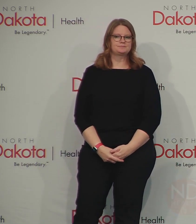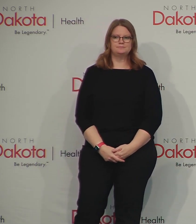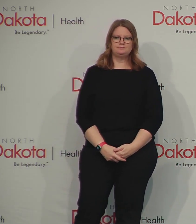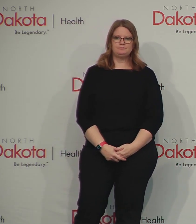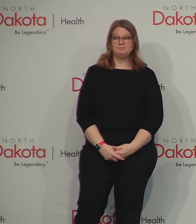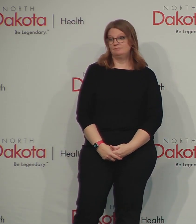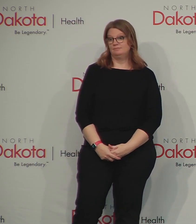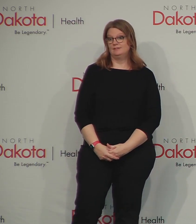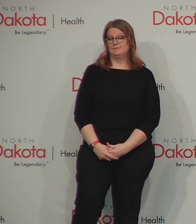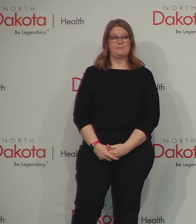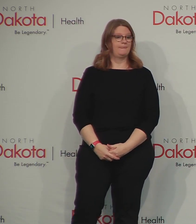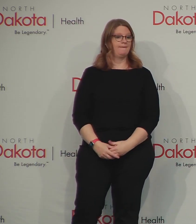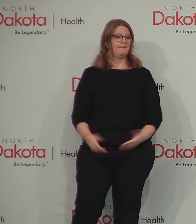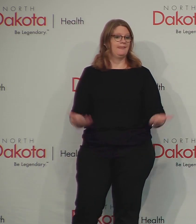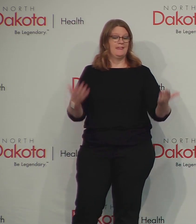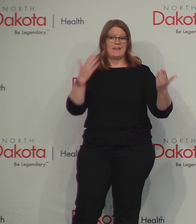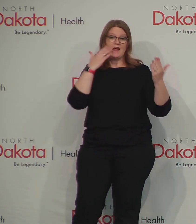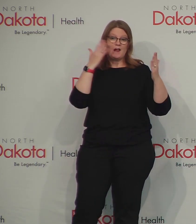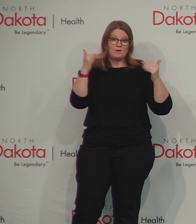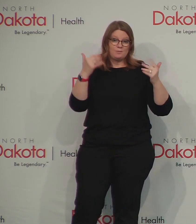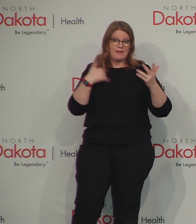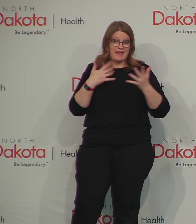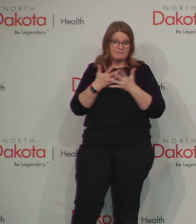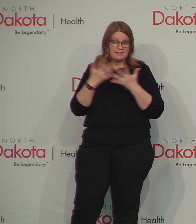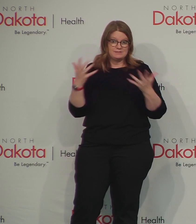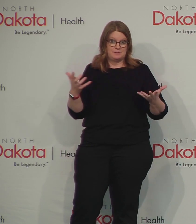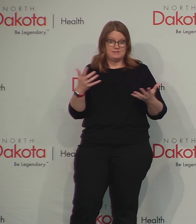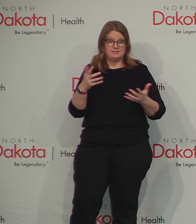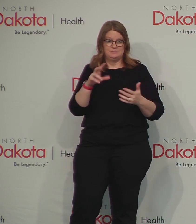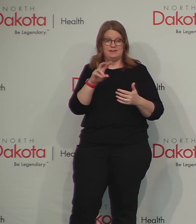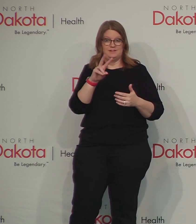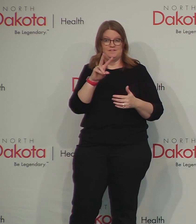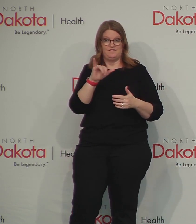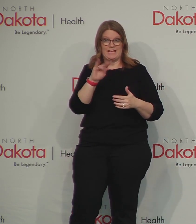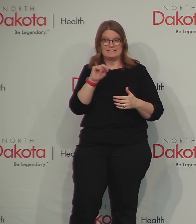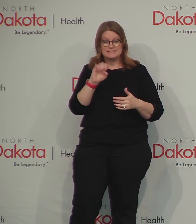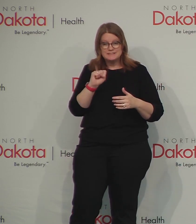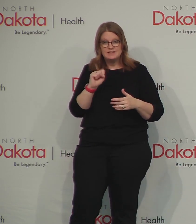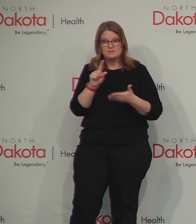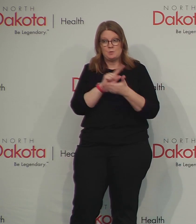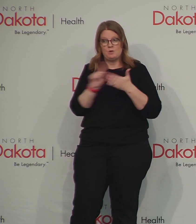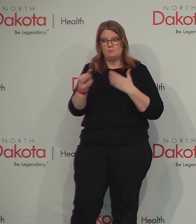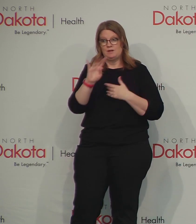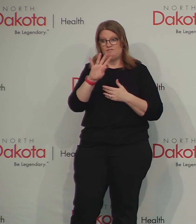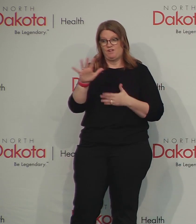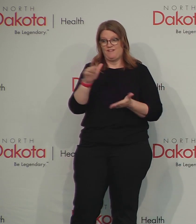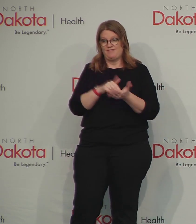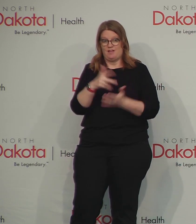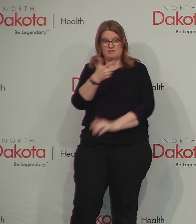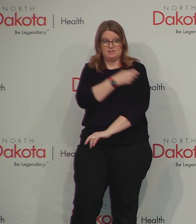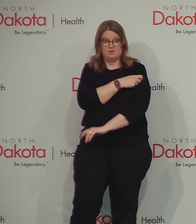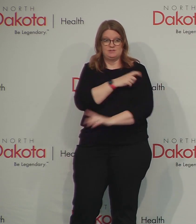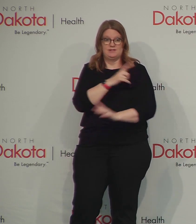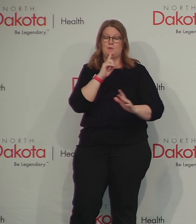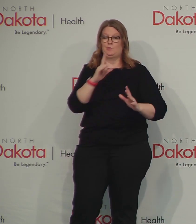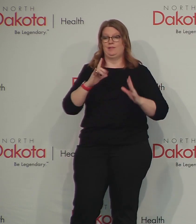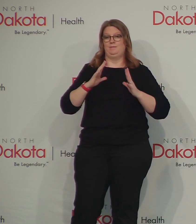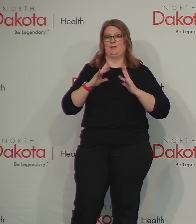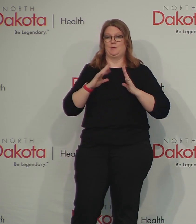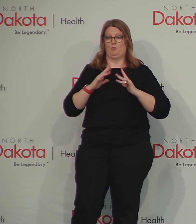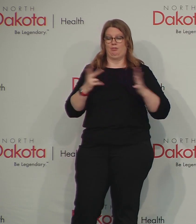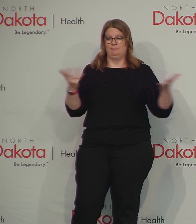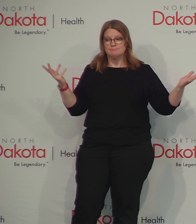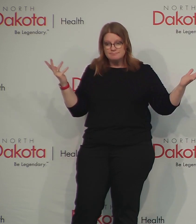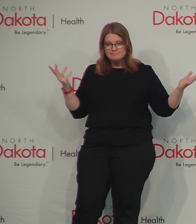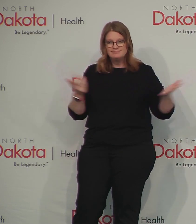Any other questions? I hope we have that much vaccine that we can do 45,000 doses in a week. That would be amazing. So that might be the rate